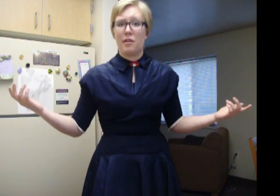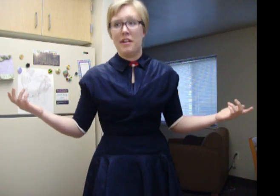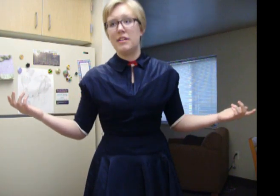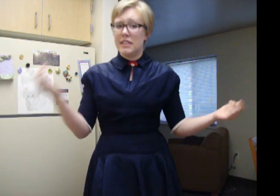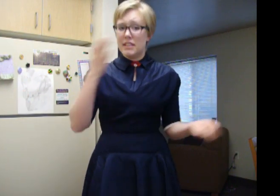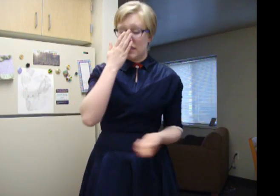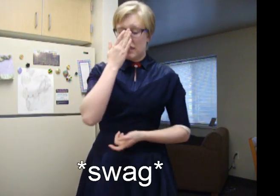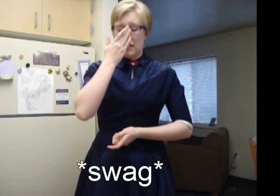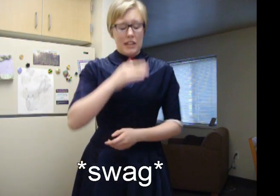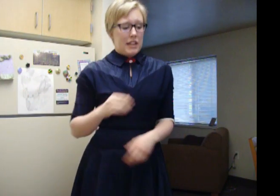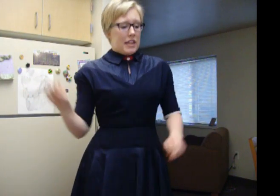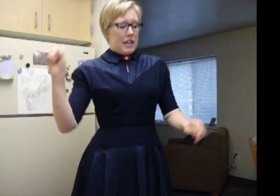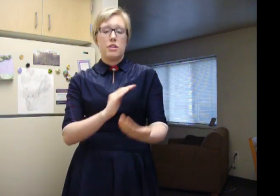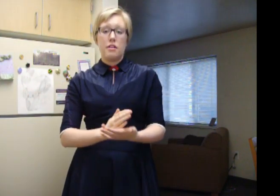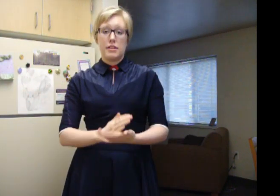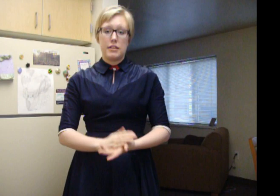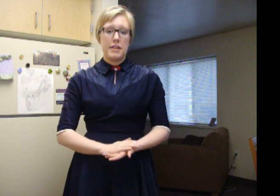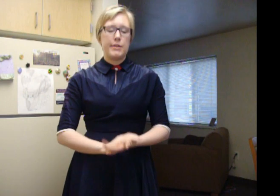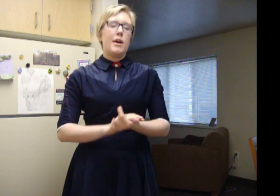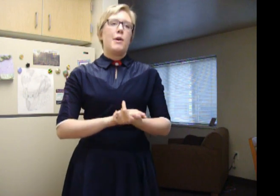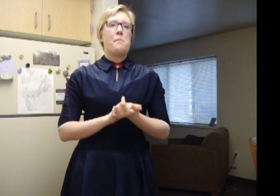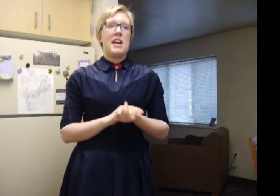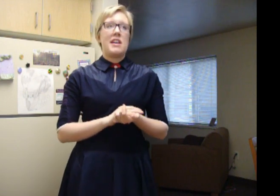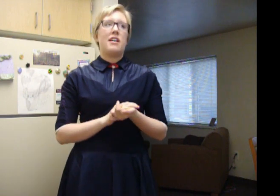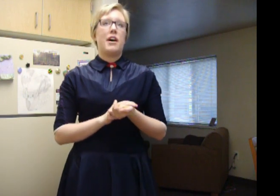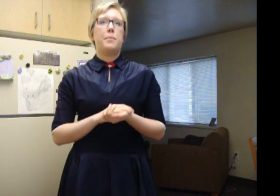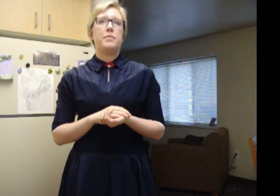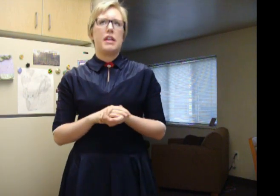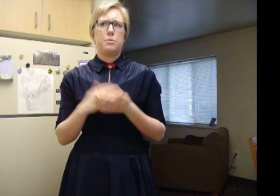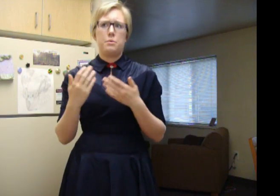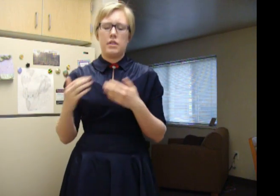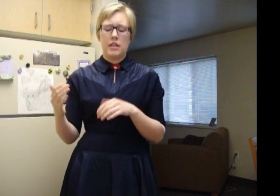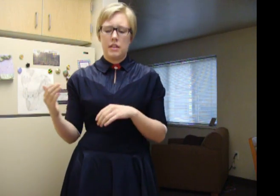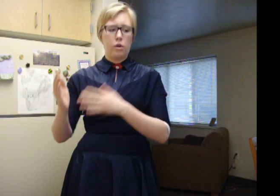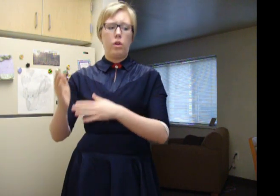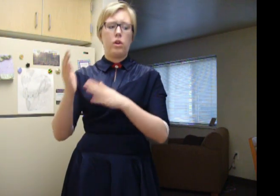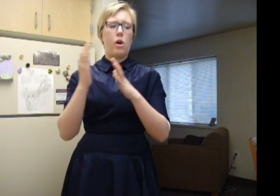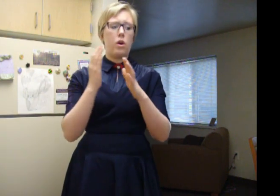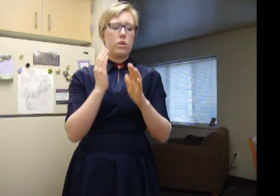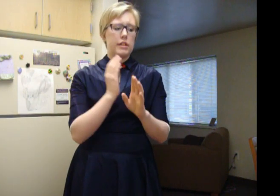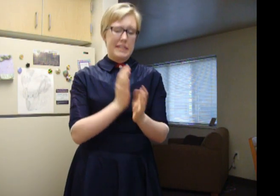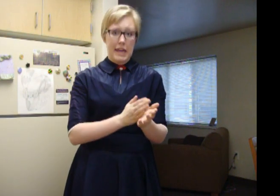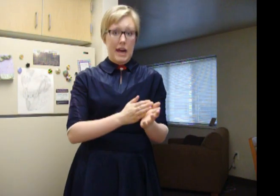crud? There's another instance of this when the girl called this guy